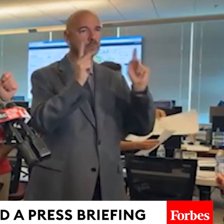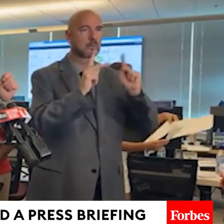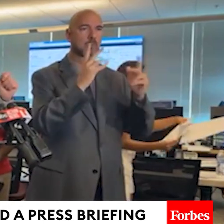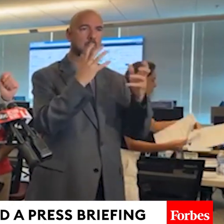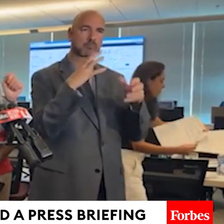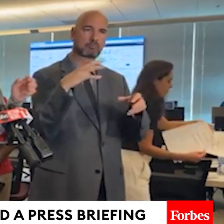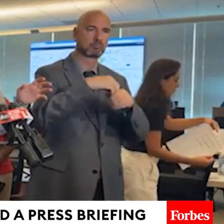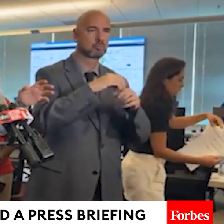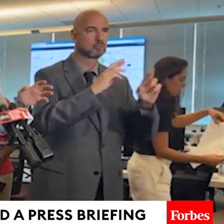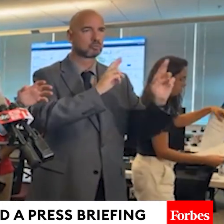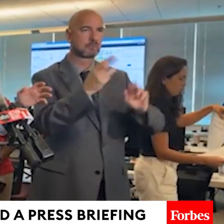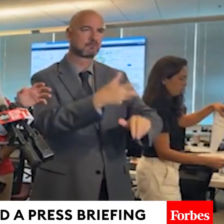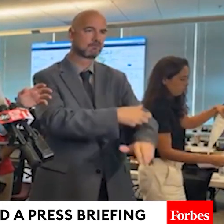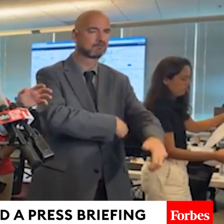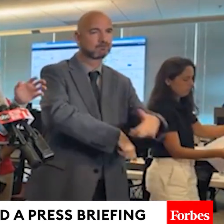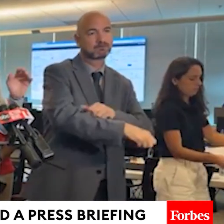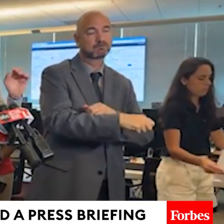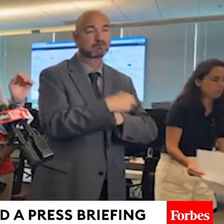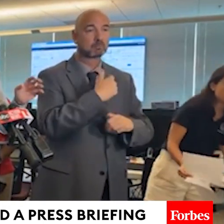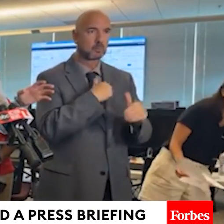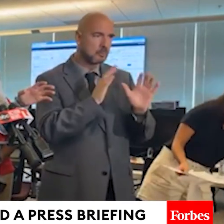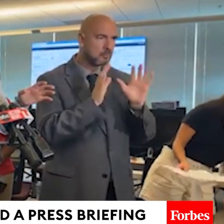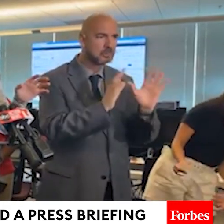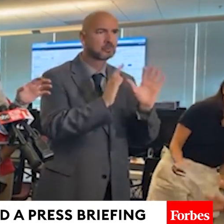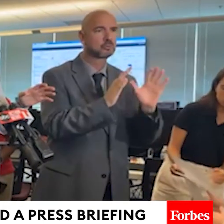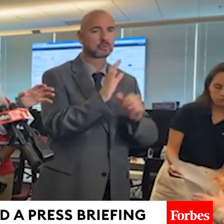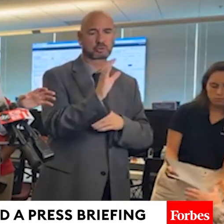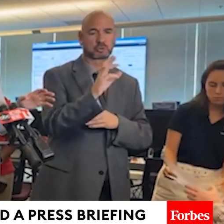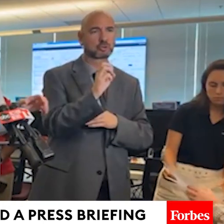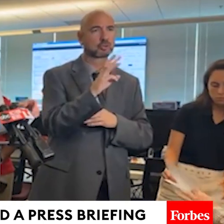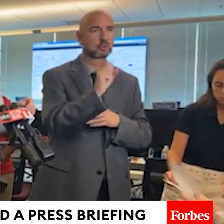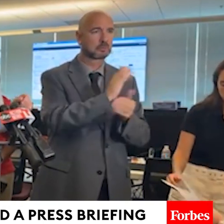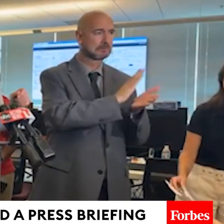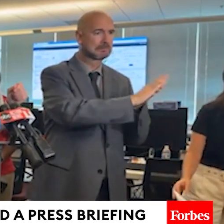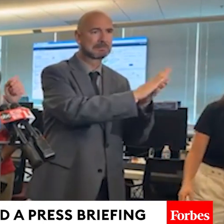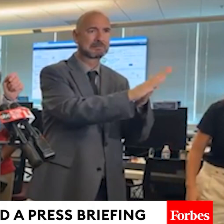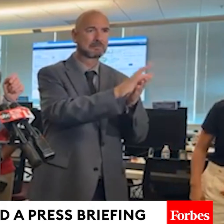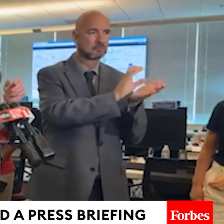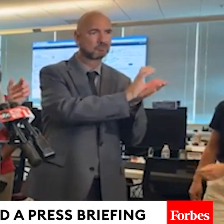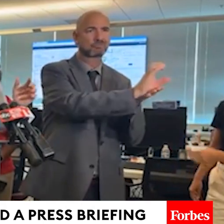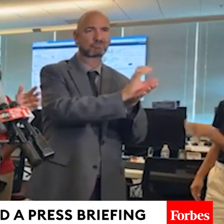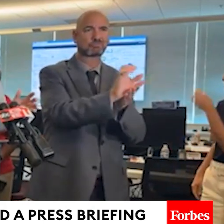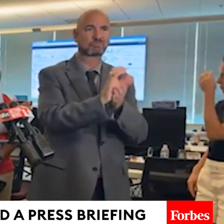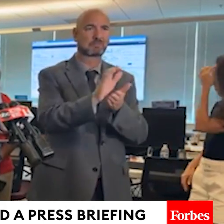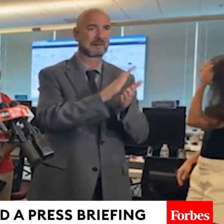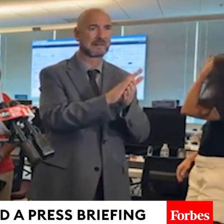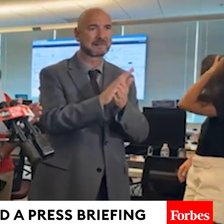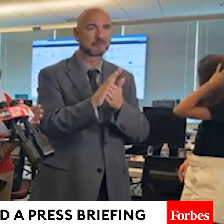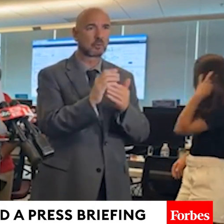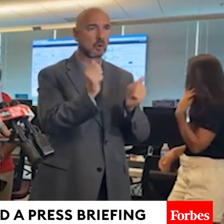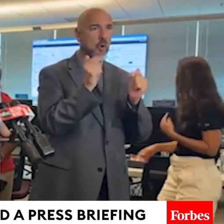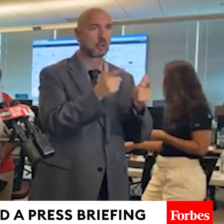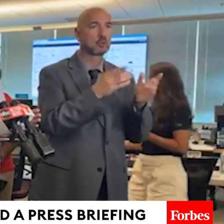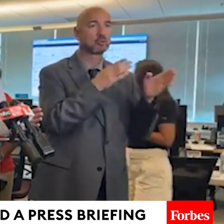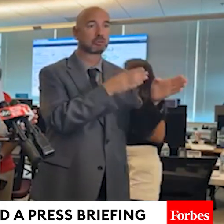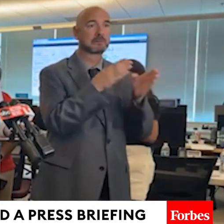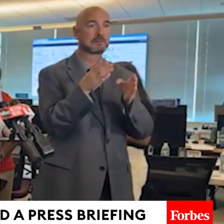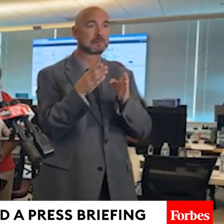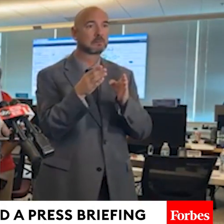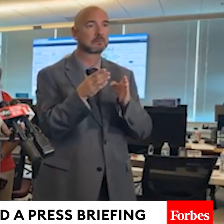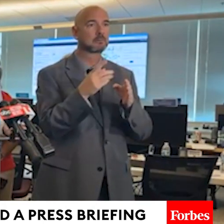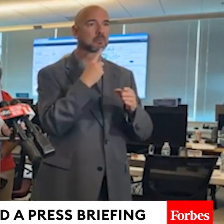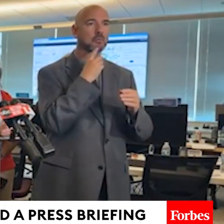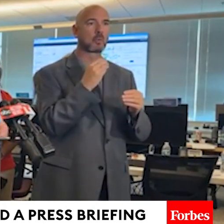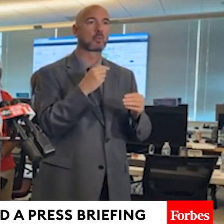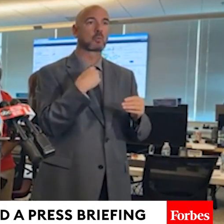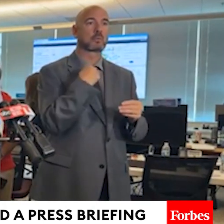We have push crews have gone through, cleared all of the streets, and just cleared the streets so that first